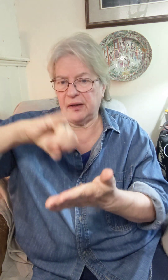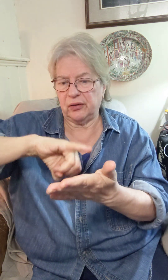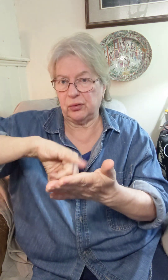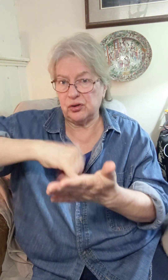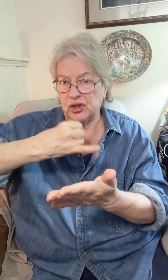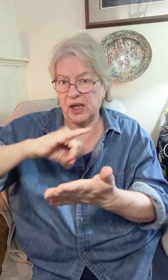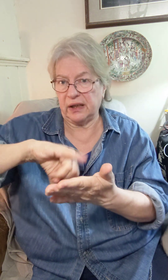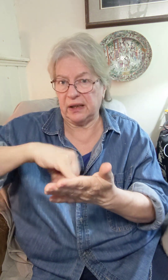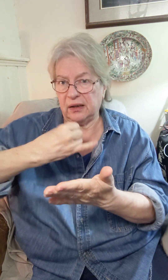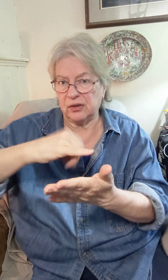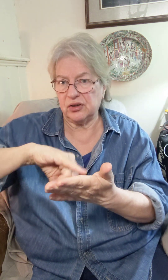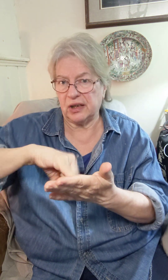So jelly.